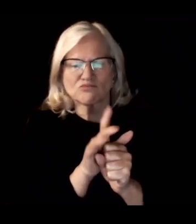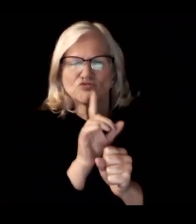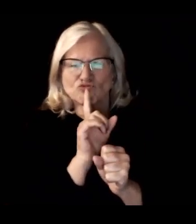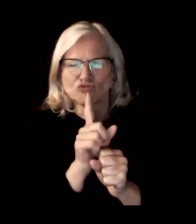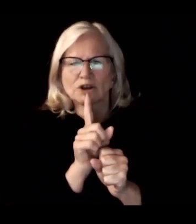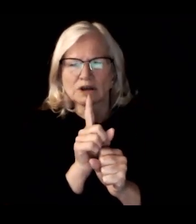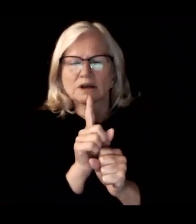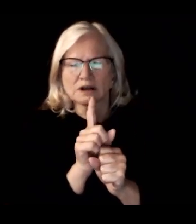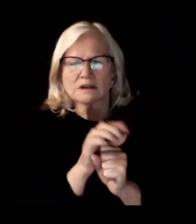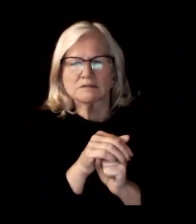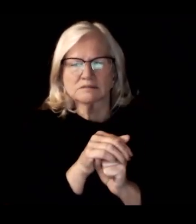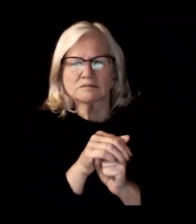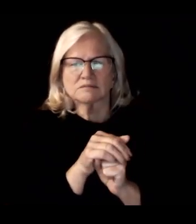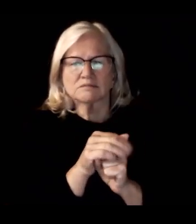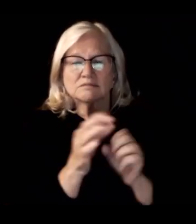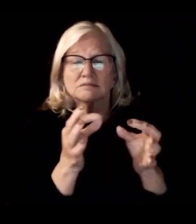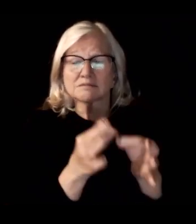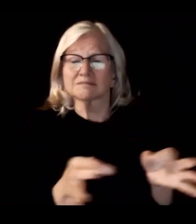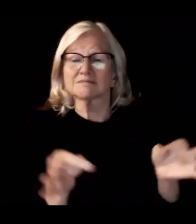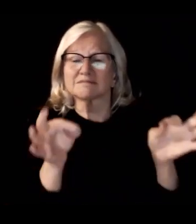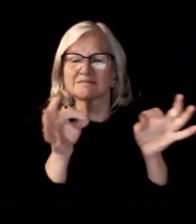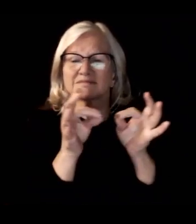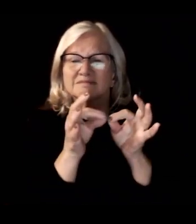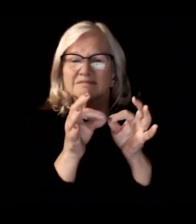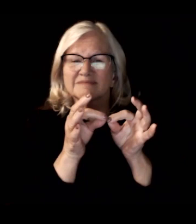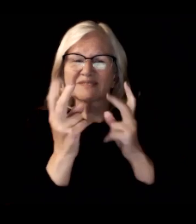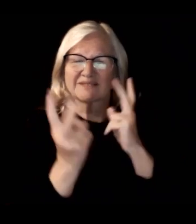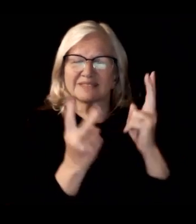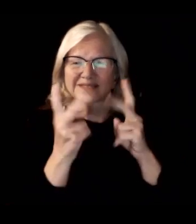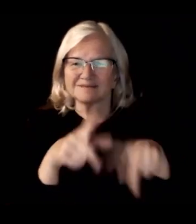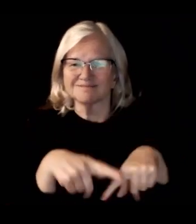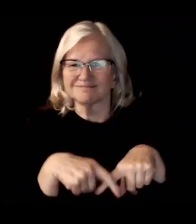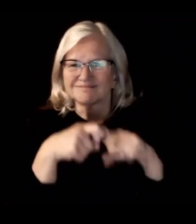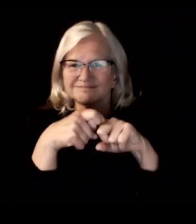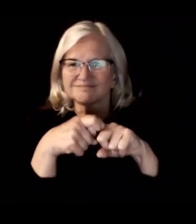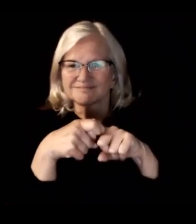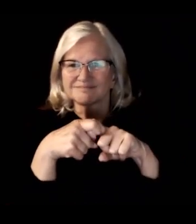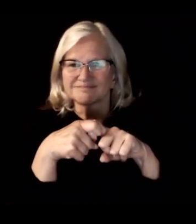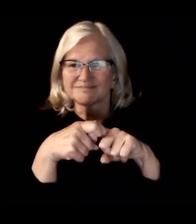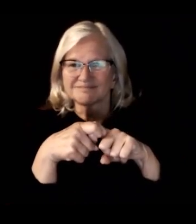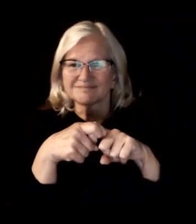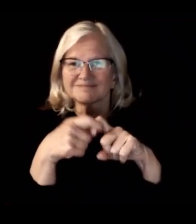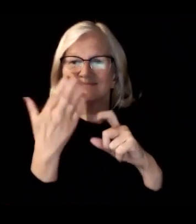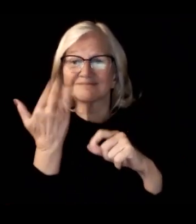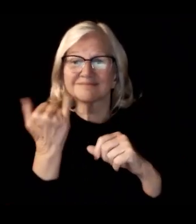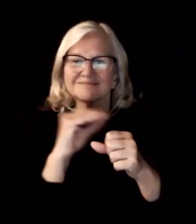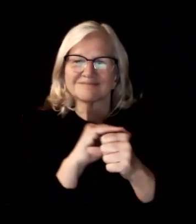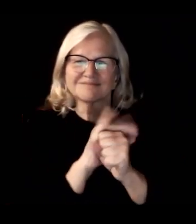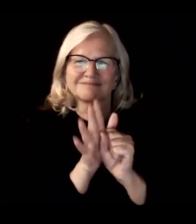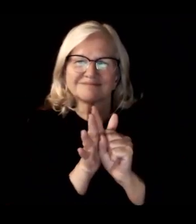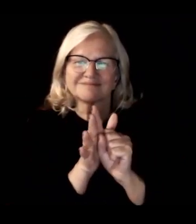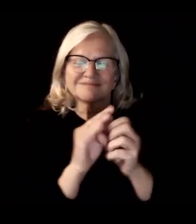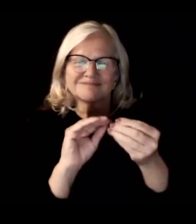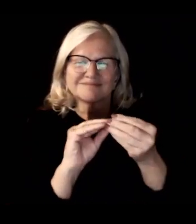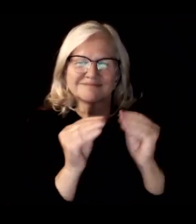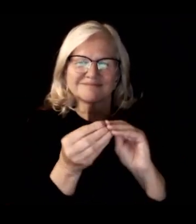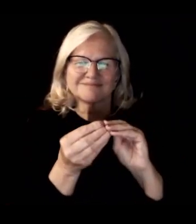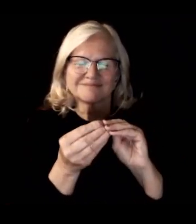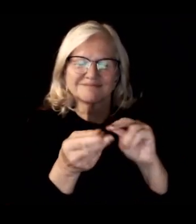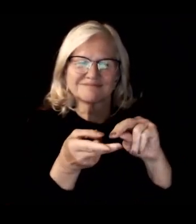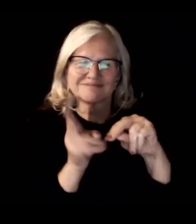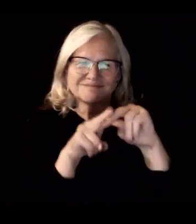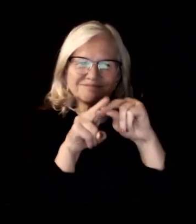to COVID cases at the facility for no less than possibly 28